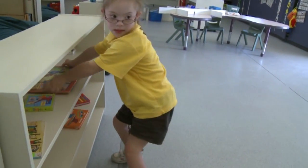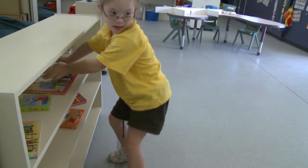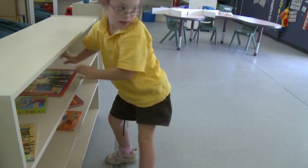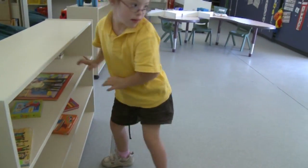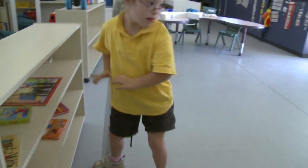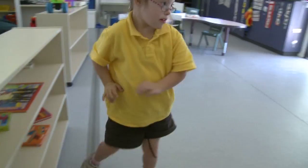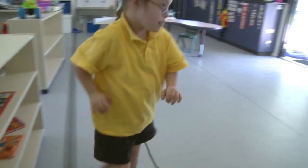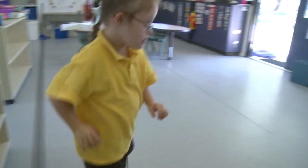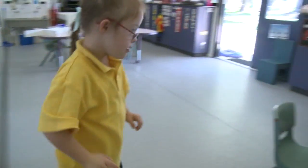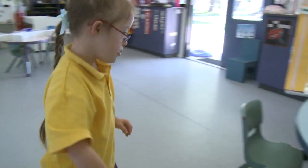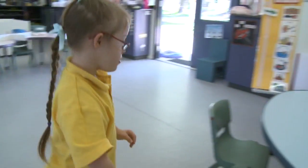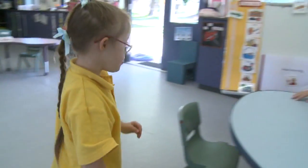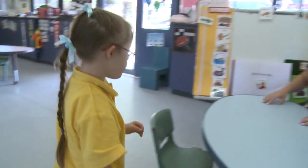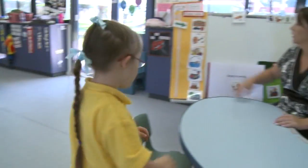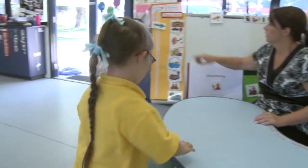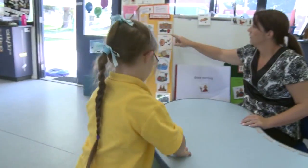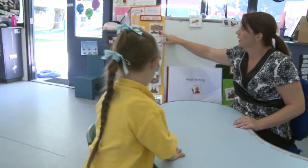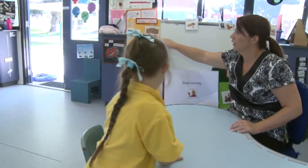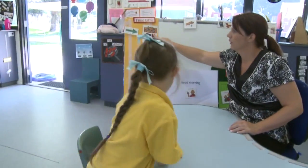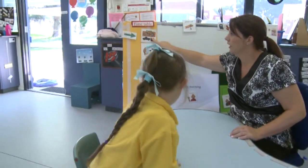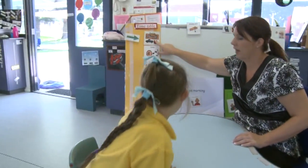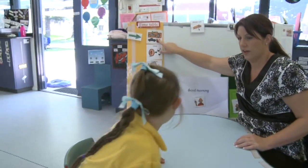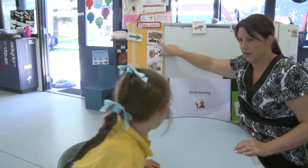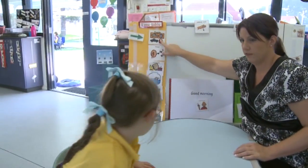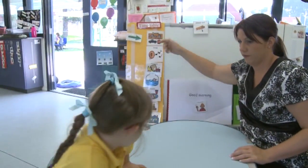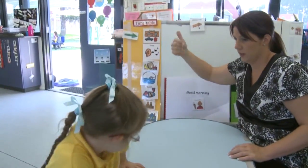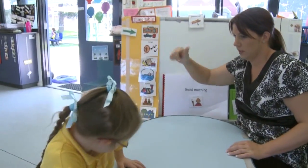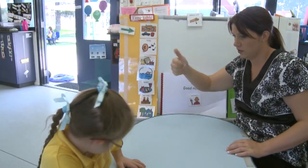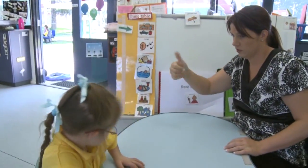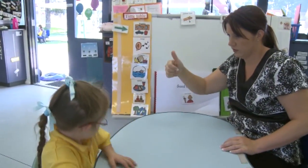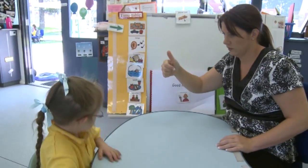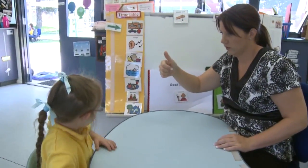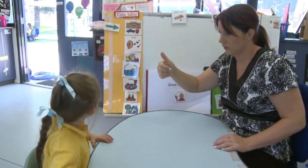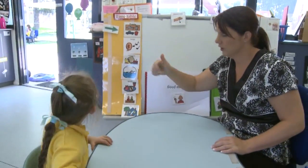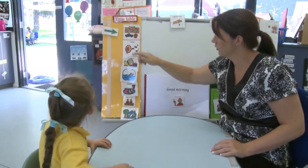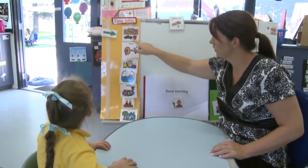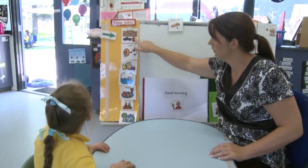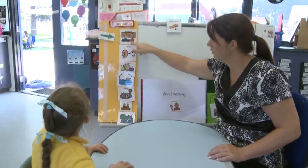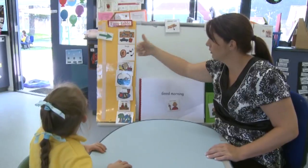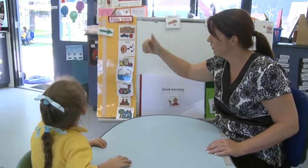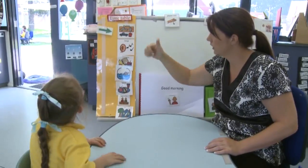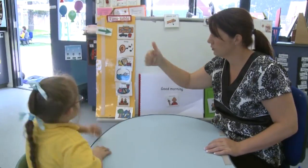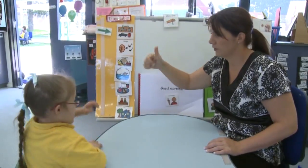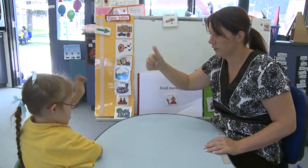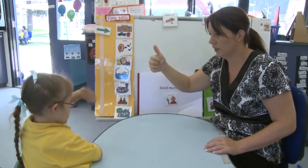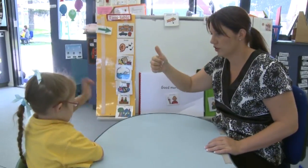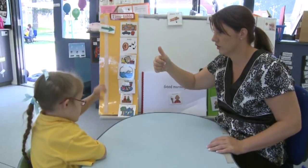Well done. Yeah. Now, we have finished. Can you show Tip how we do finish? We've finished